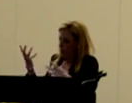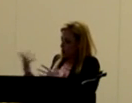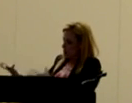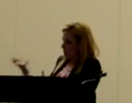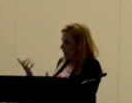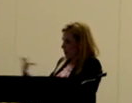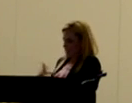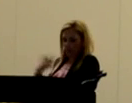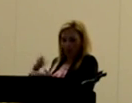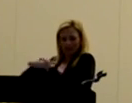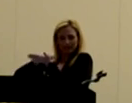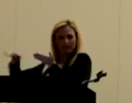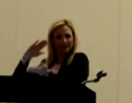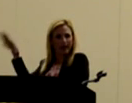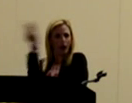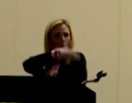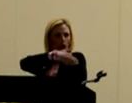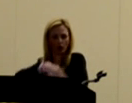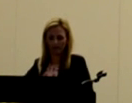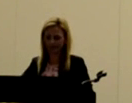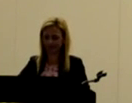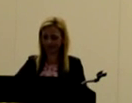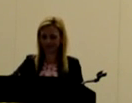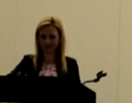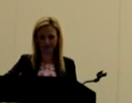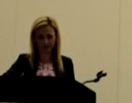to understand what you're saying, and you feel dismissed and looked over.